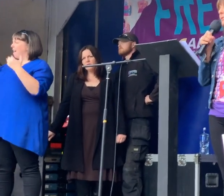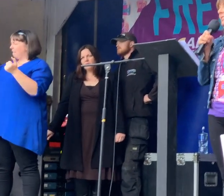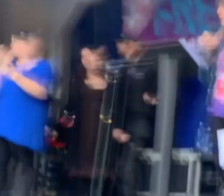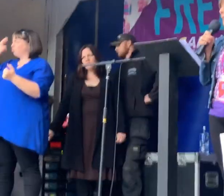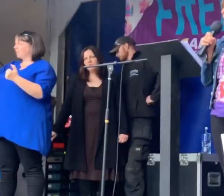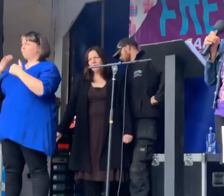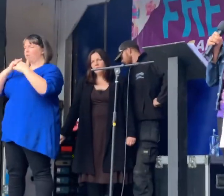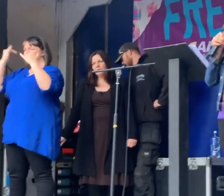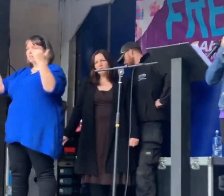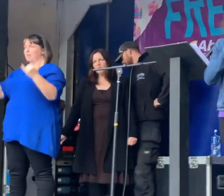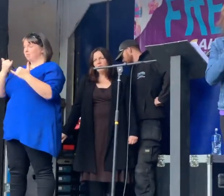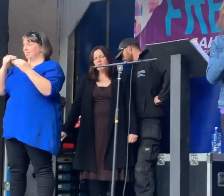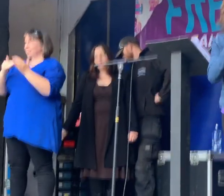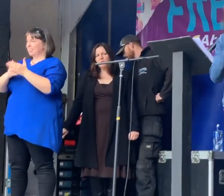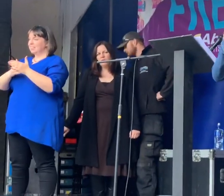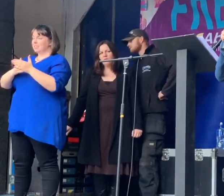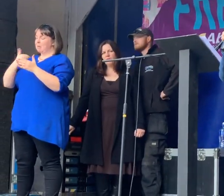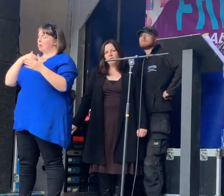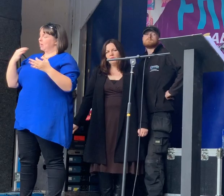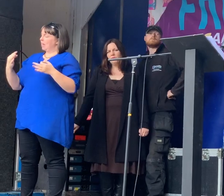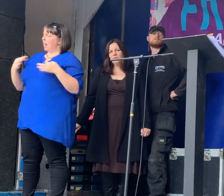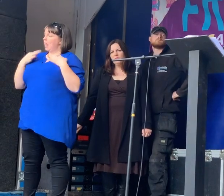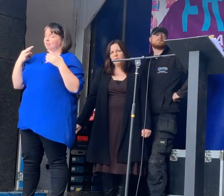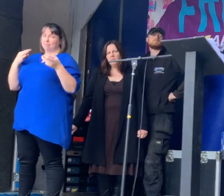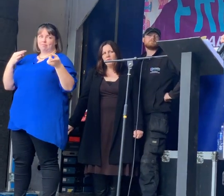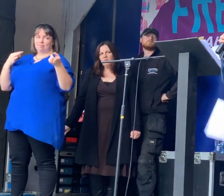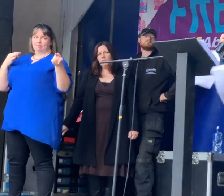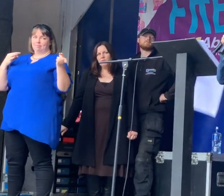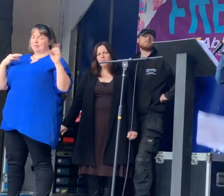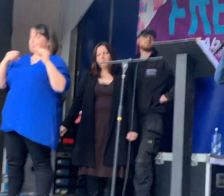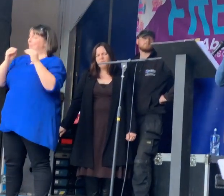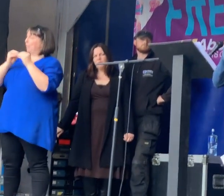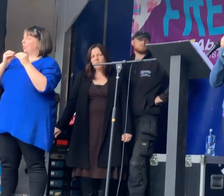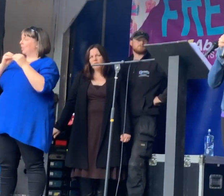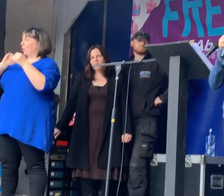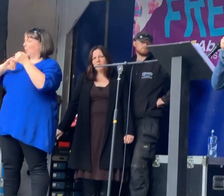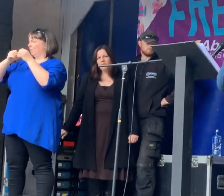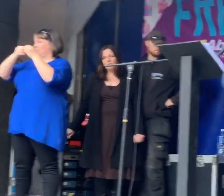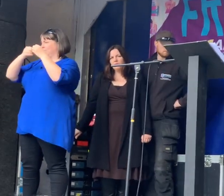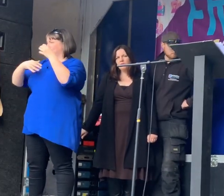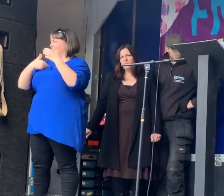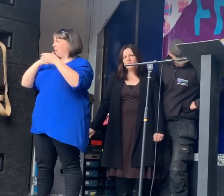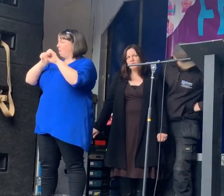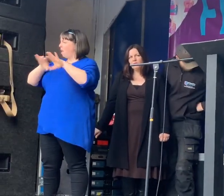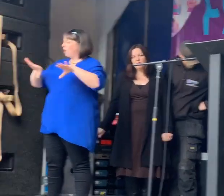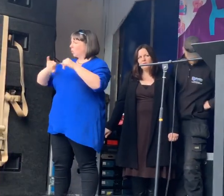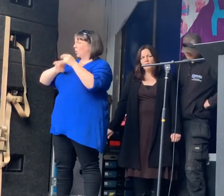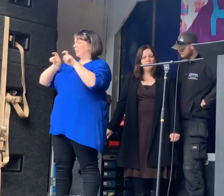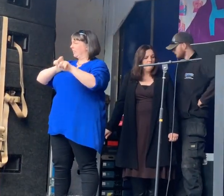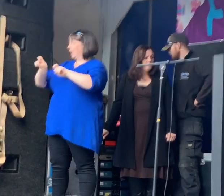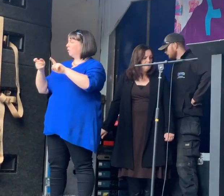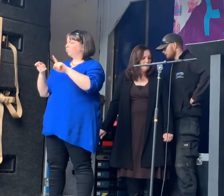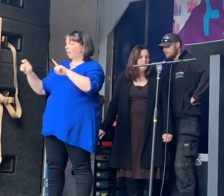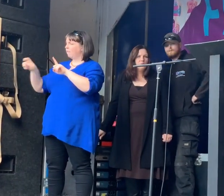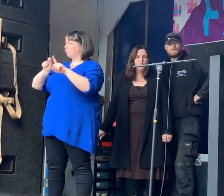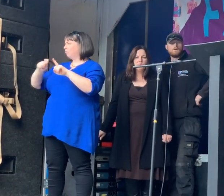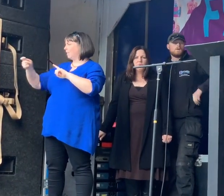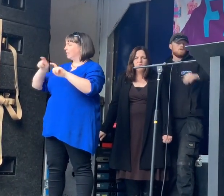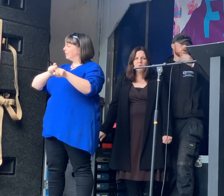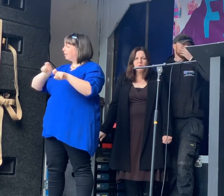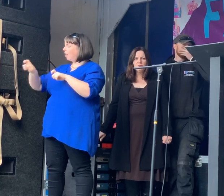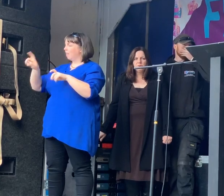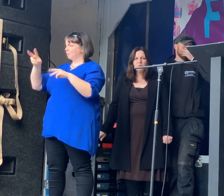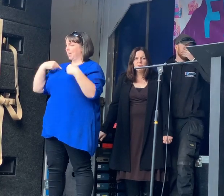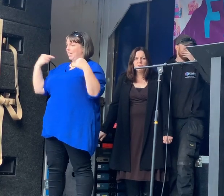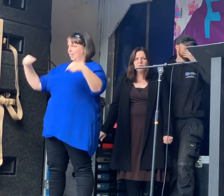reasons to celebrate. But I'm very glad that the lads mentioned all the people that we've lost and the people that are still travelling. And that's why we're